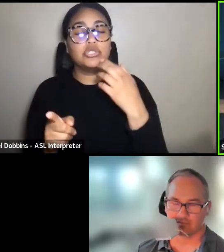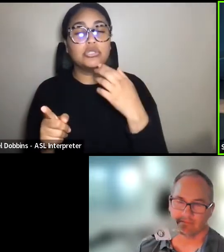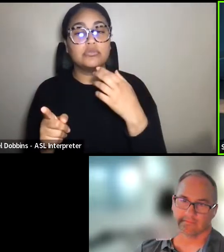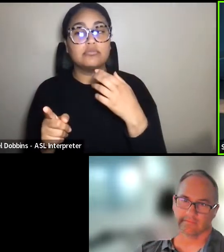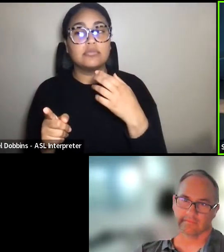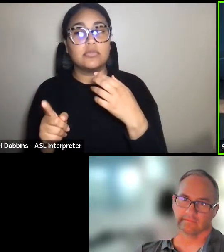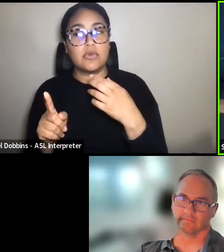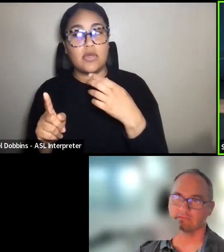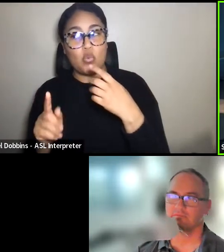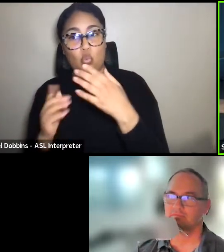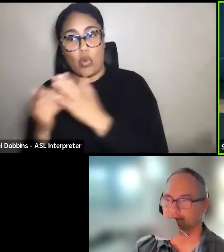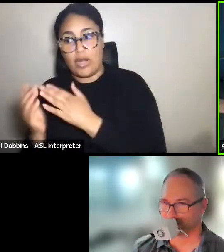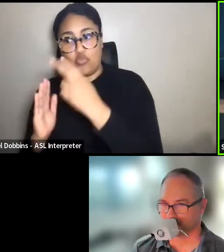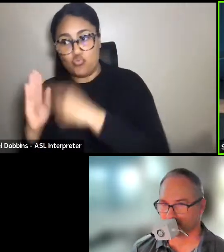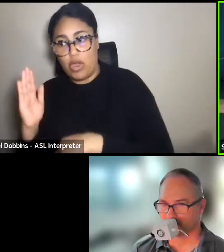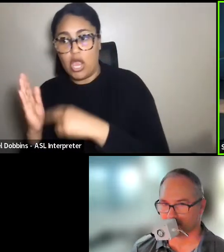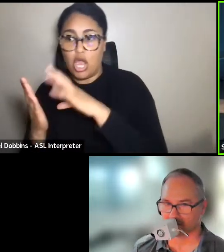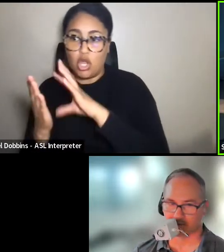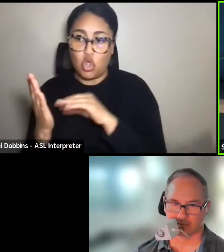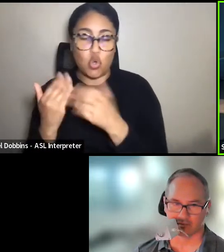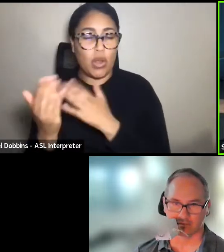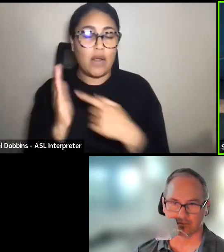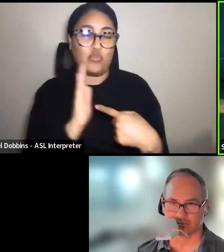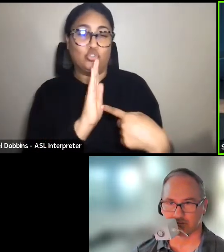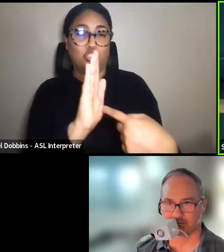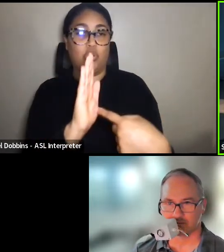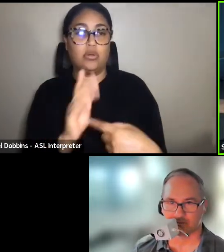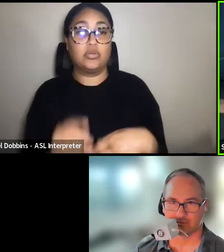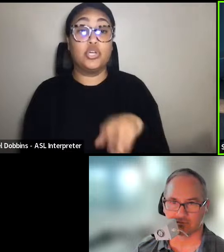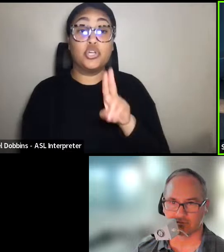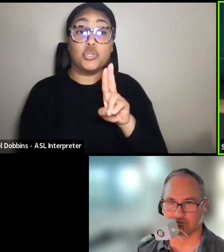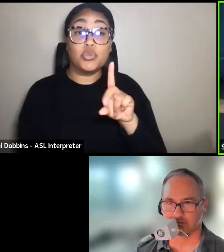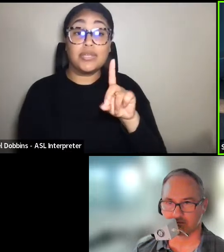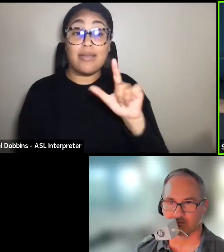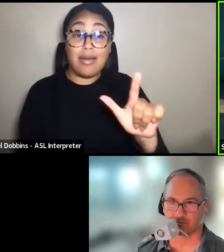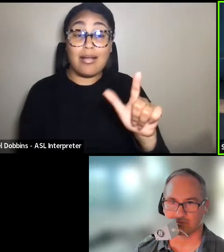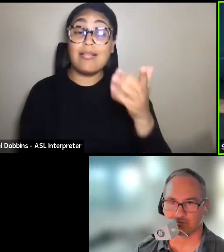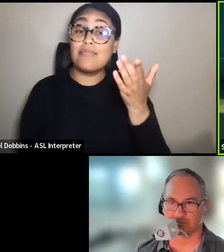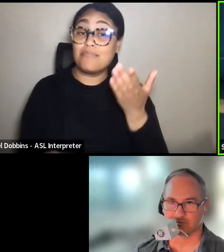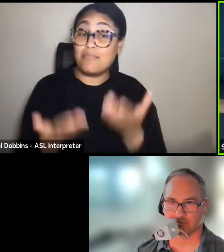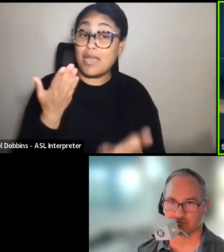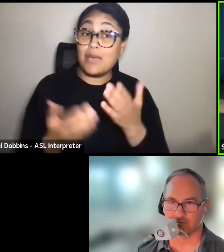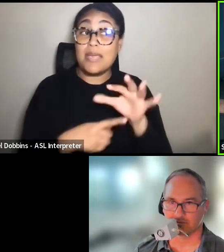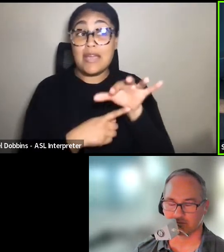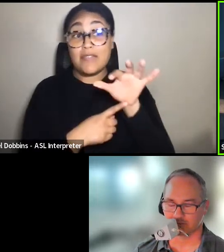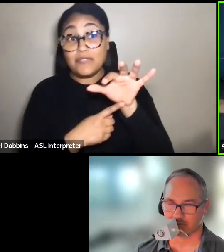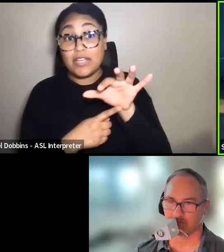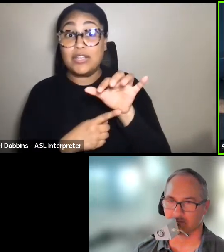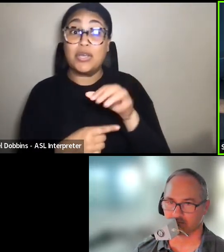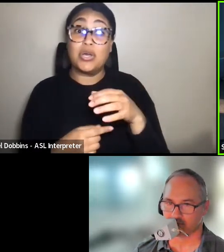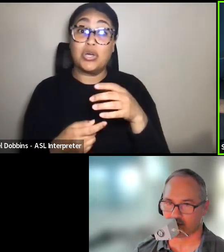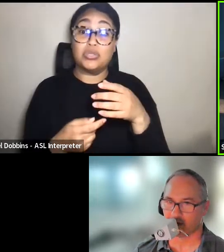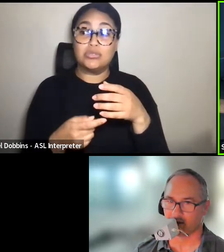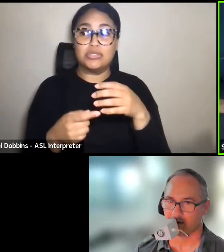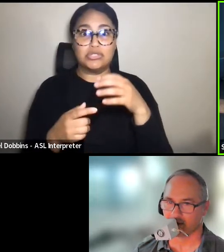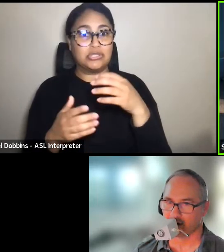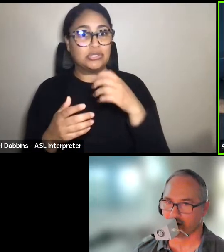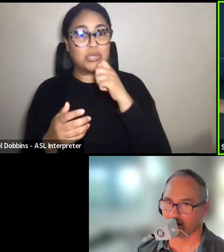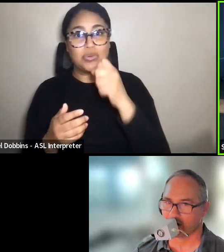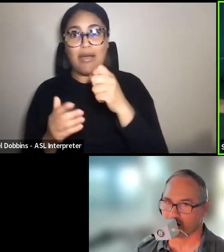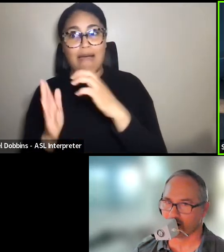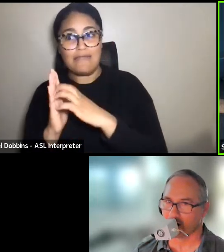With UDL, the representation, an expression, you need to be thinking maybe it's a video that students create. Maybe it is